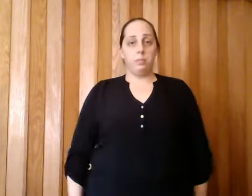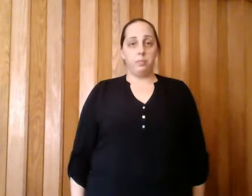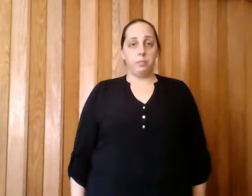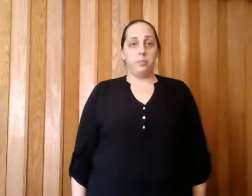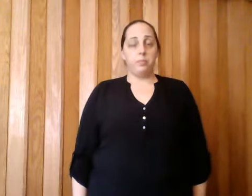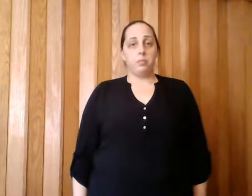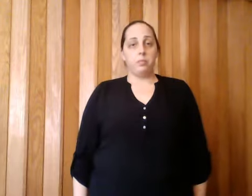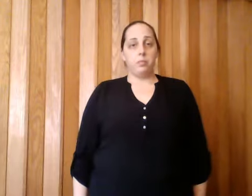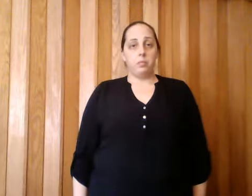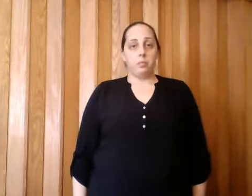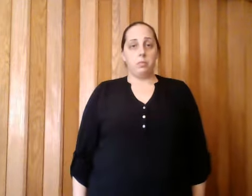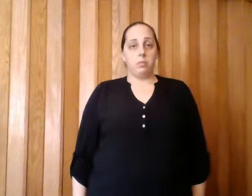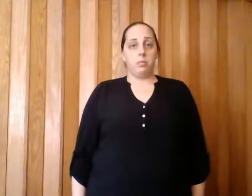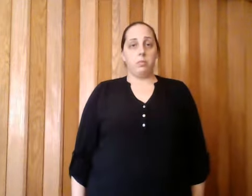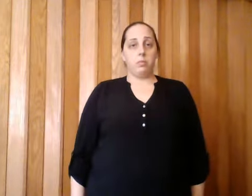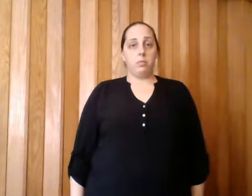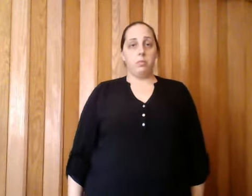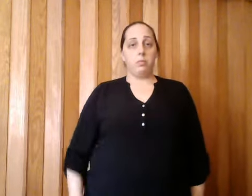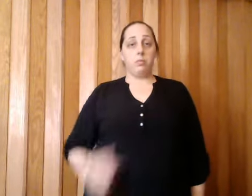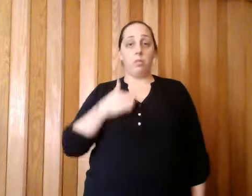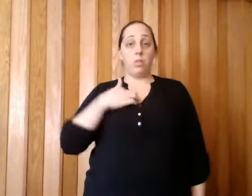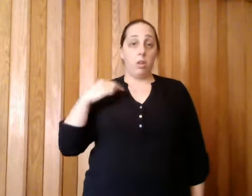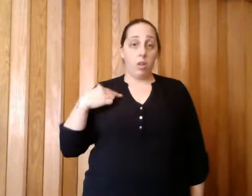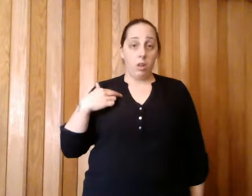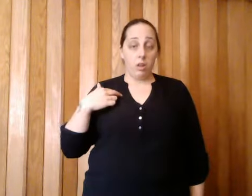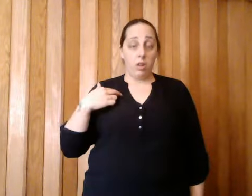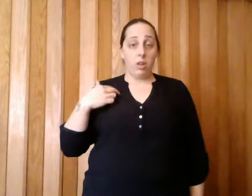And so I have 3 kids, and each of them go up,